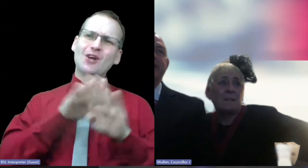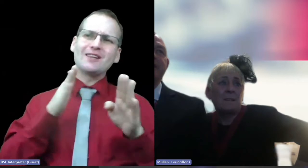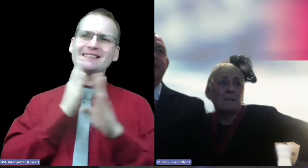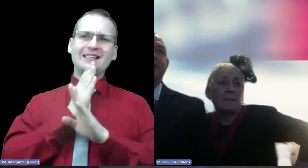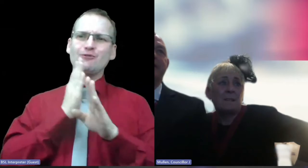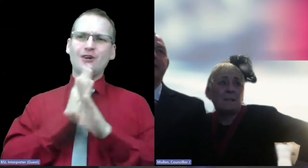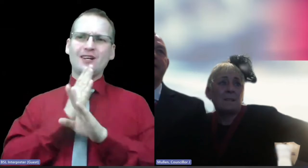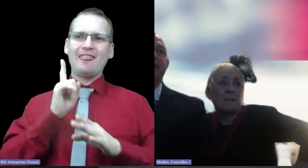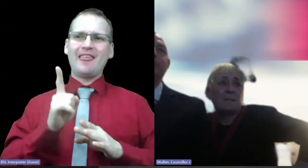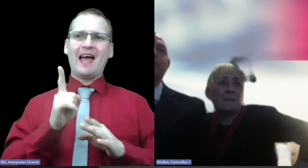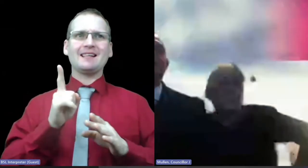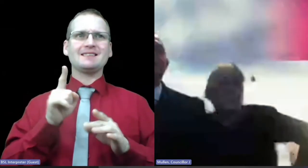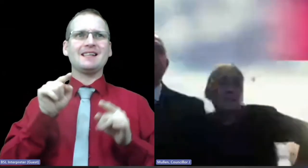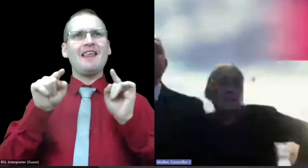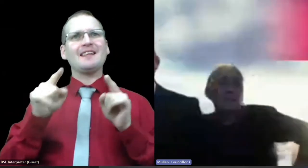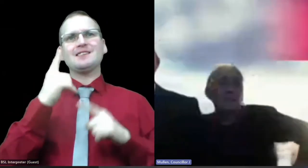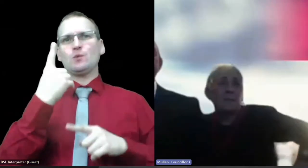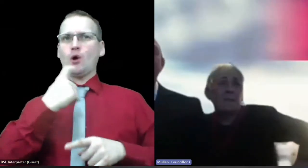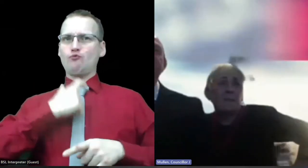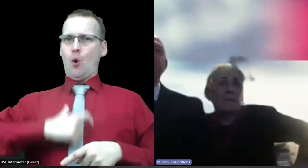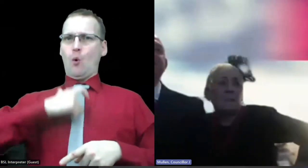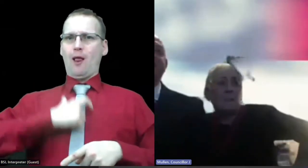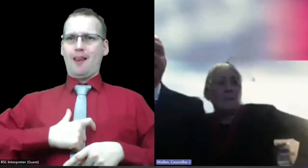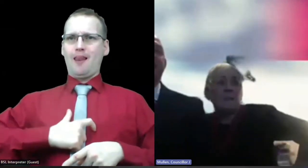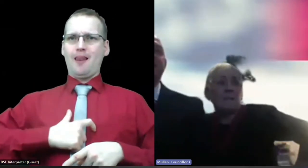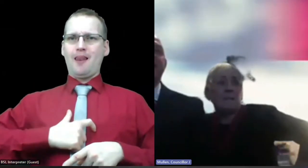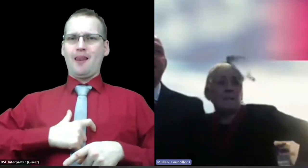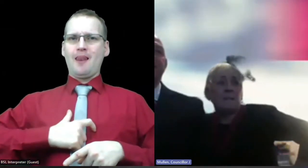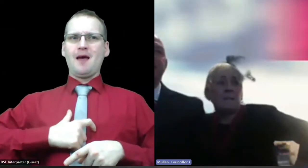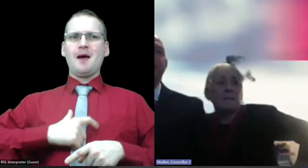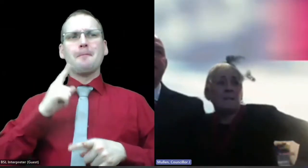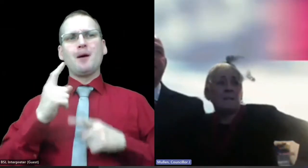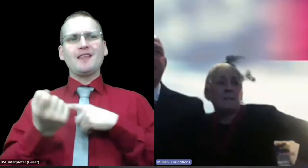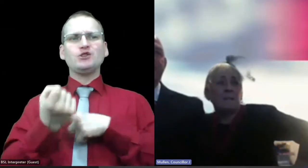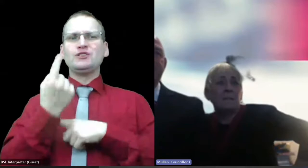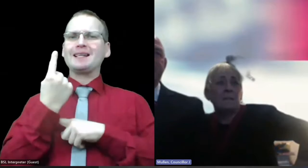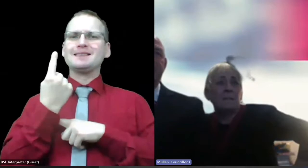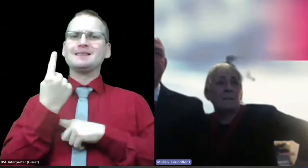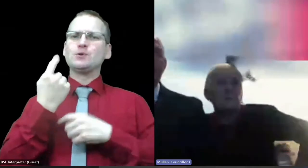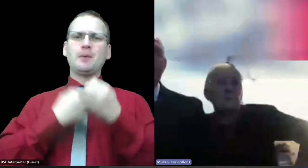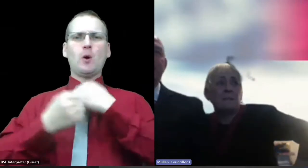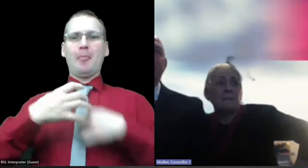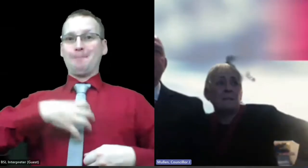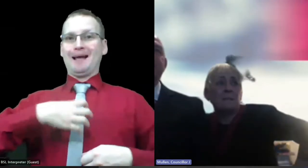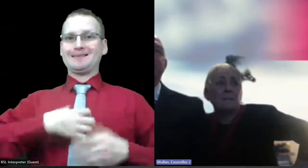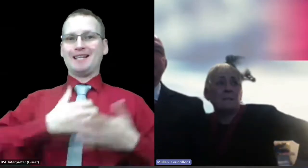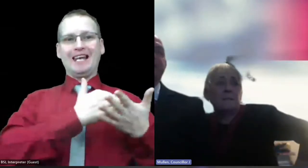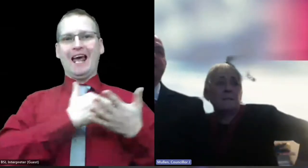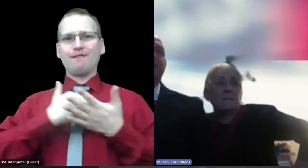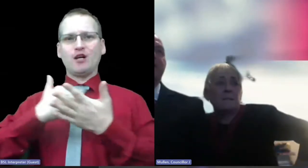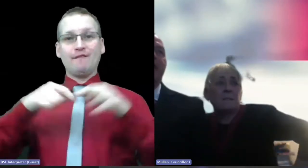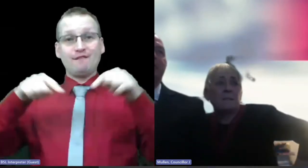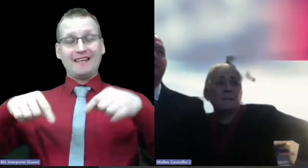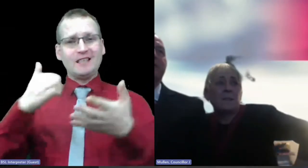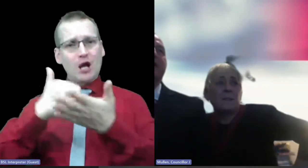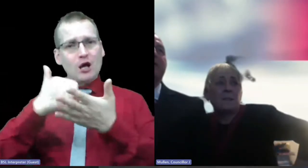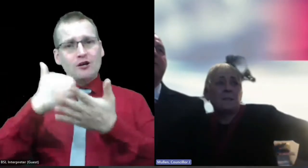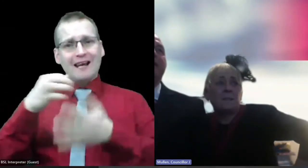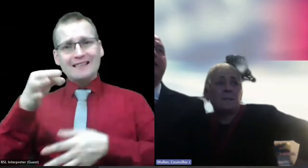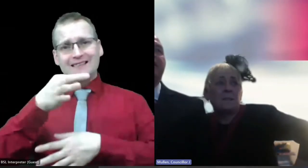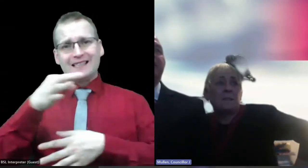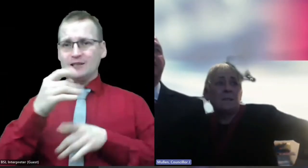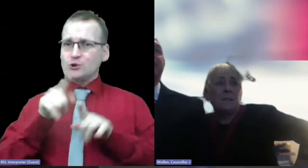that this is one role in the council, but the chance to be the ambassador and advocate for this great city. The opportunity to